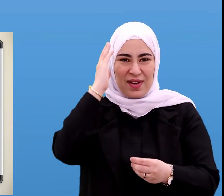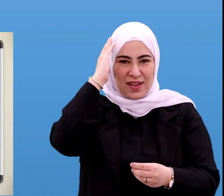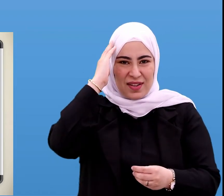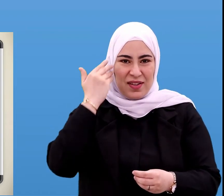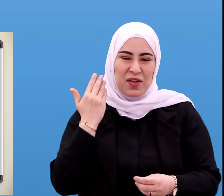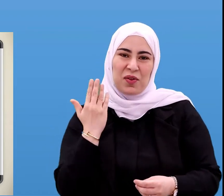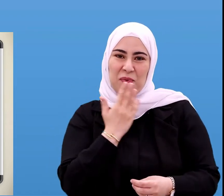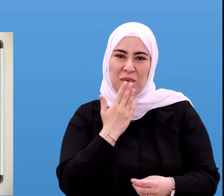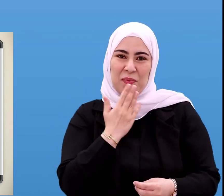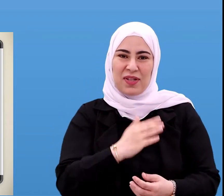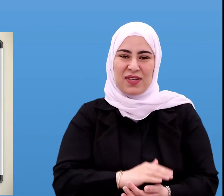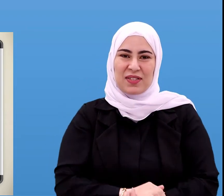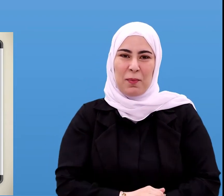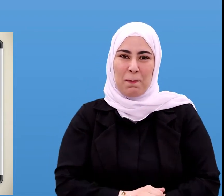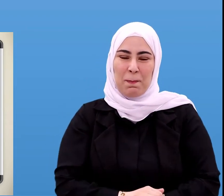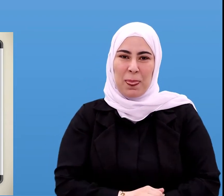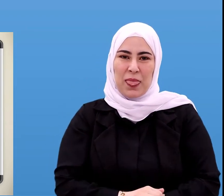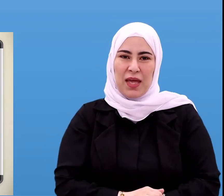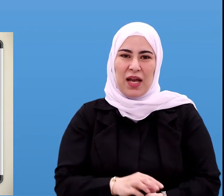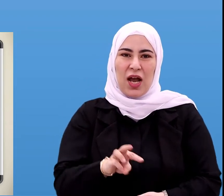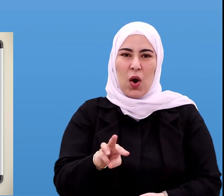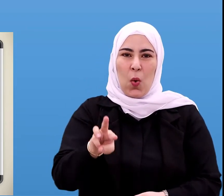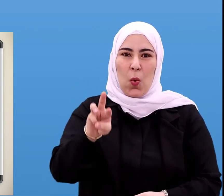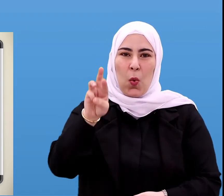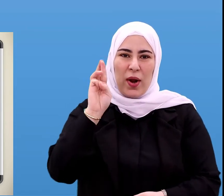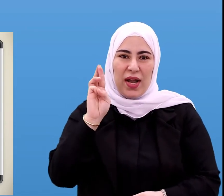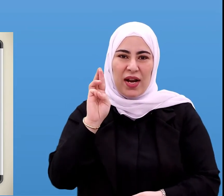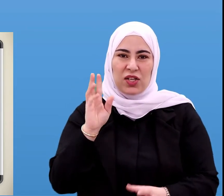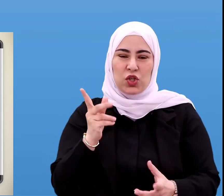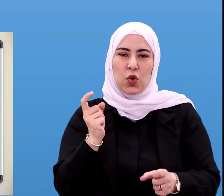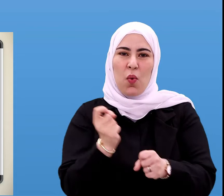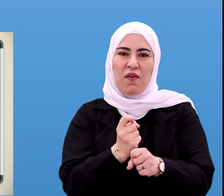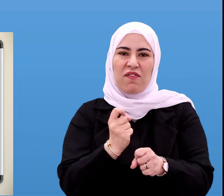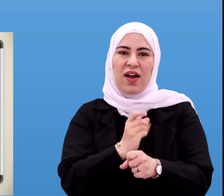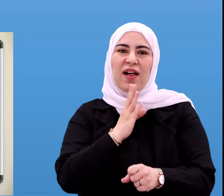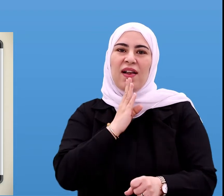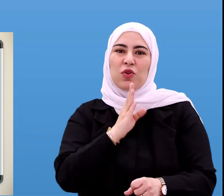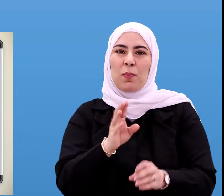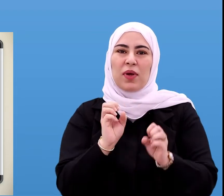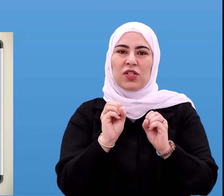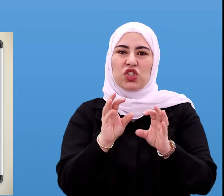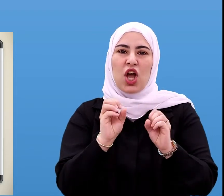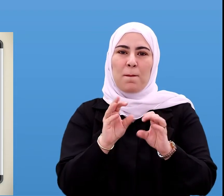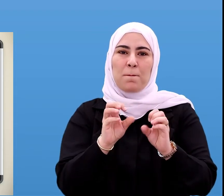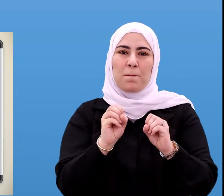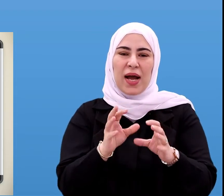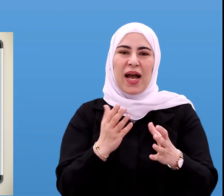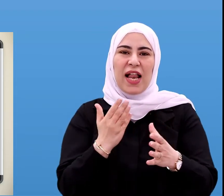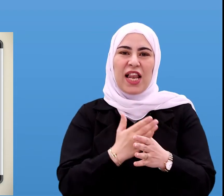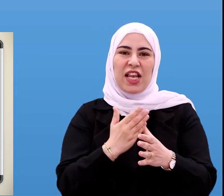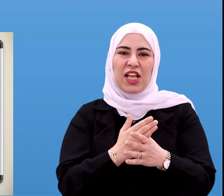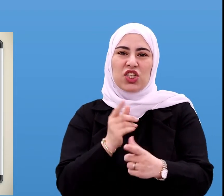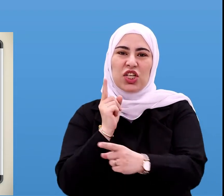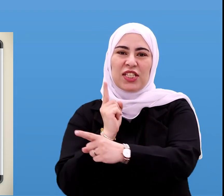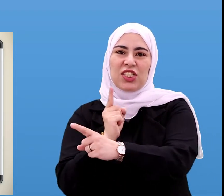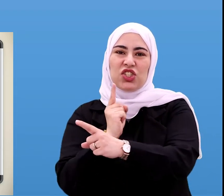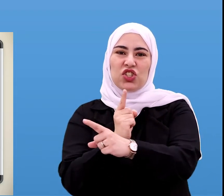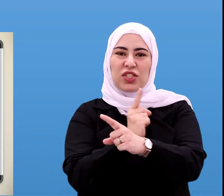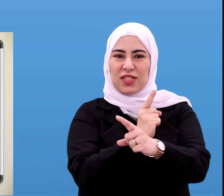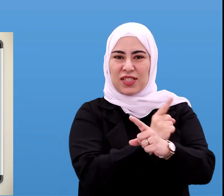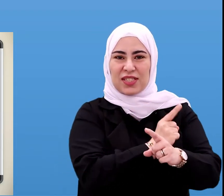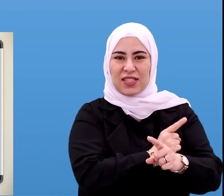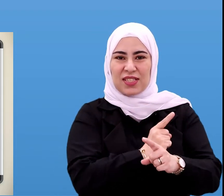the verb to be for the plural, meaning it's for more than one person, not